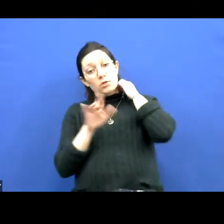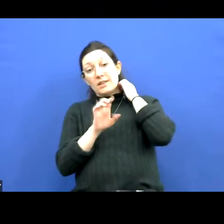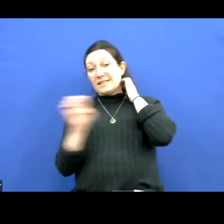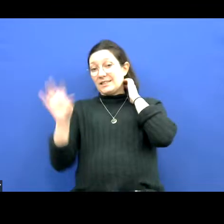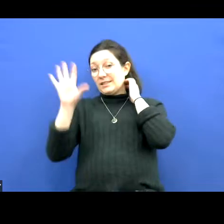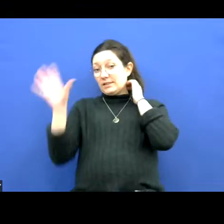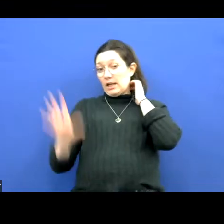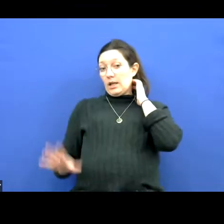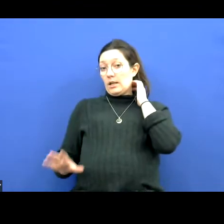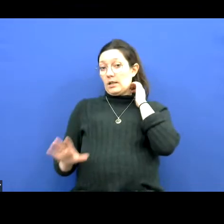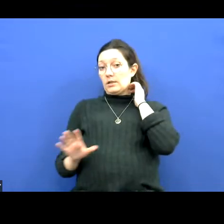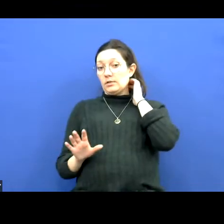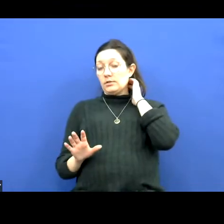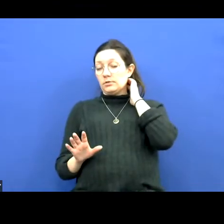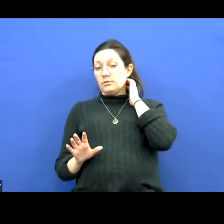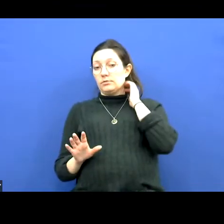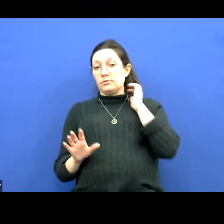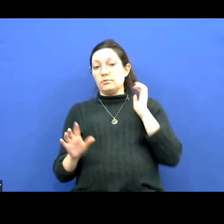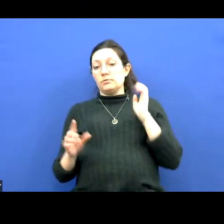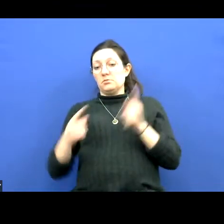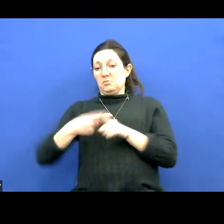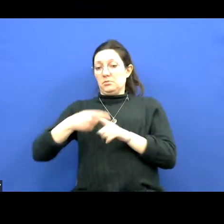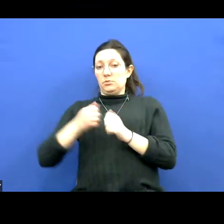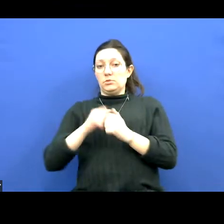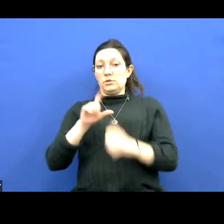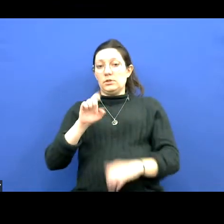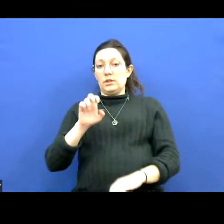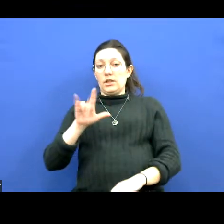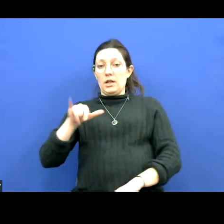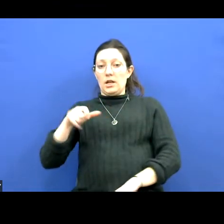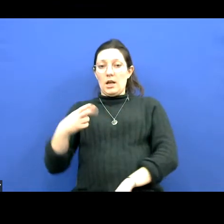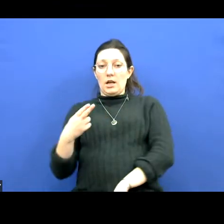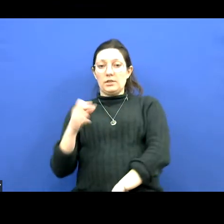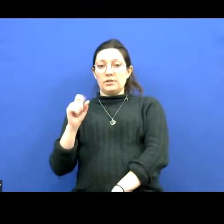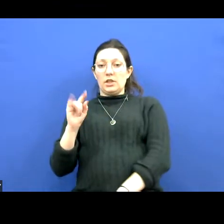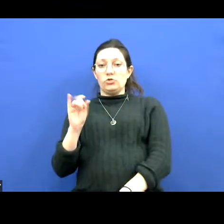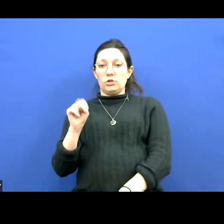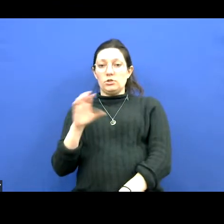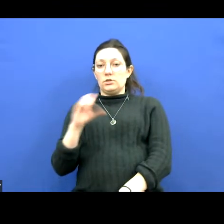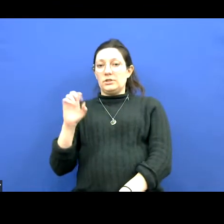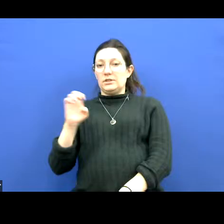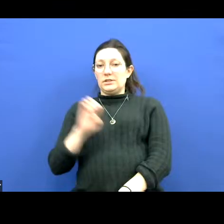which is the intersection of Lehigh Station and East Henrietta Road,